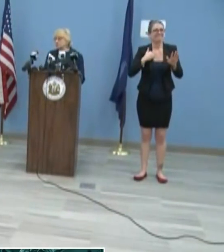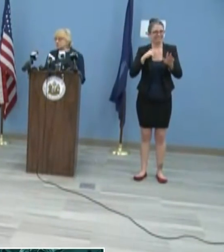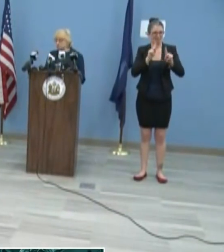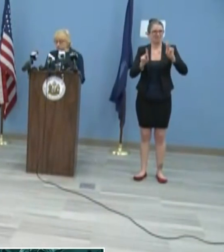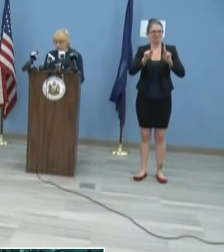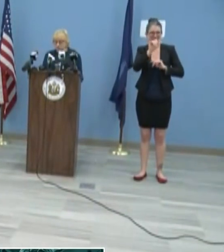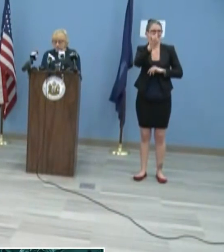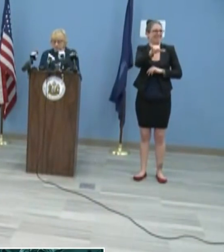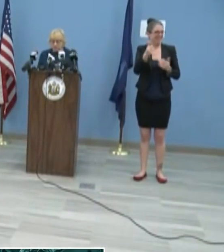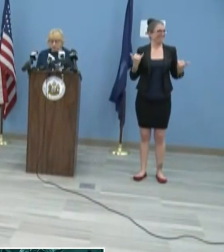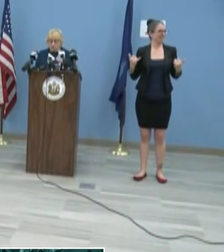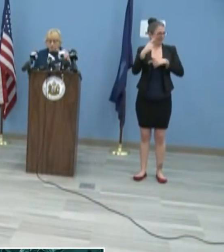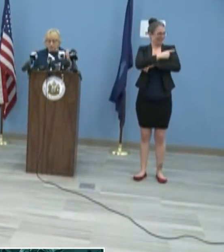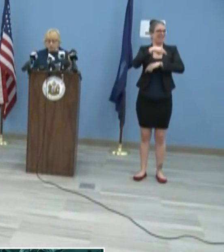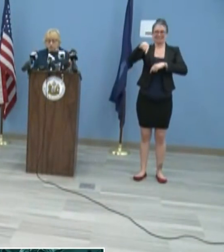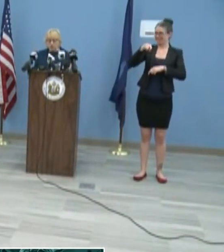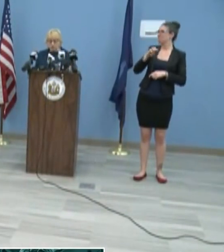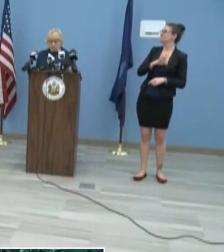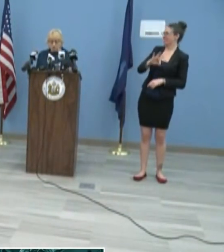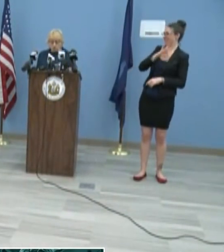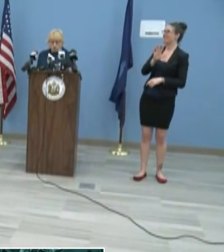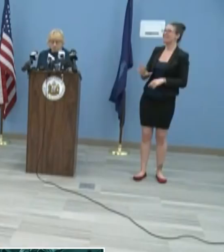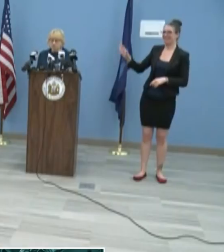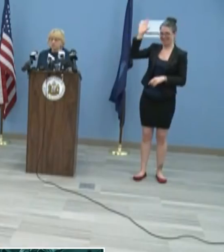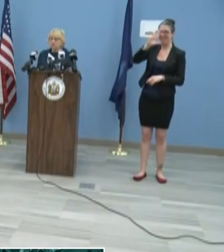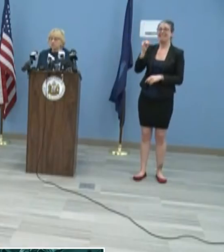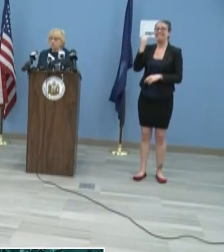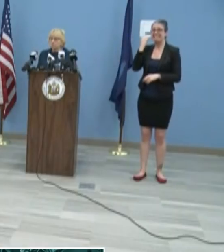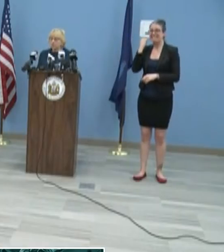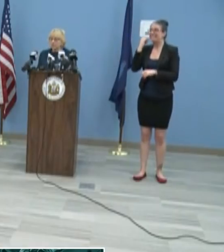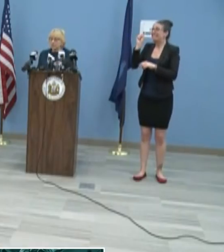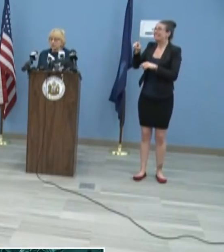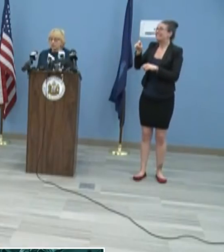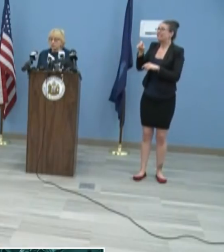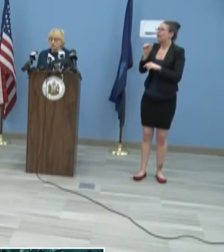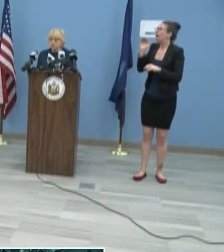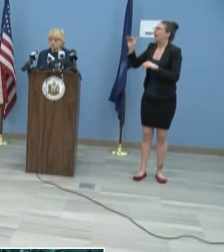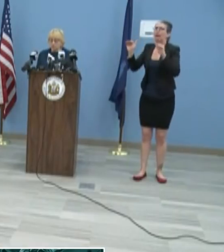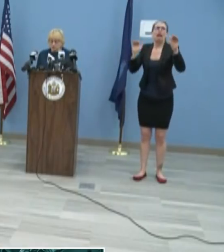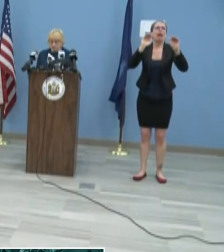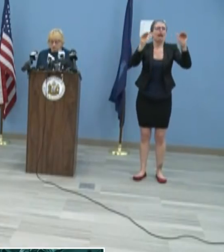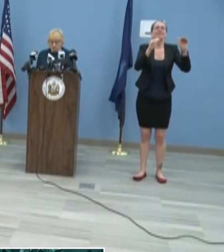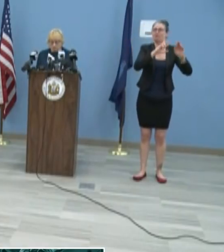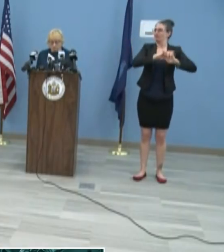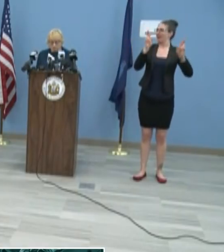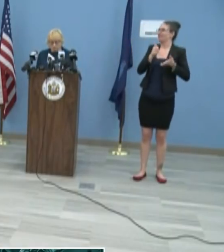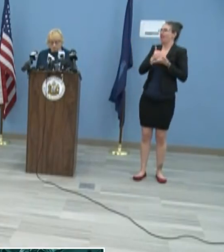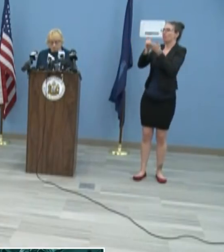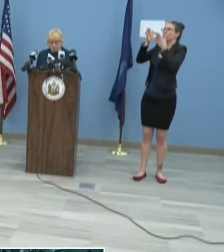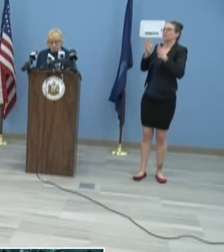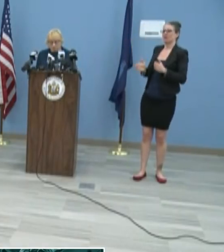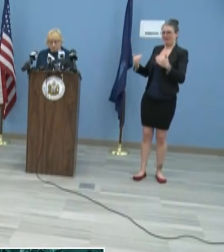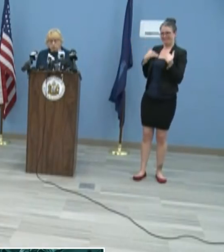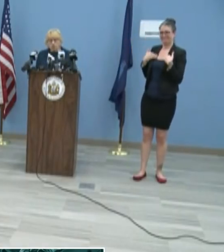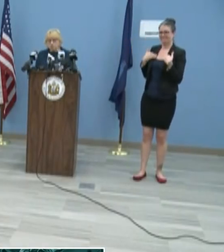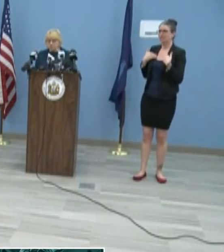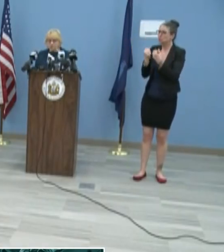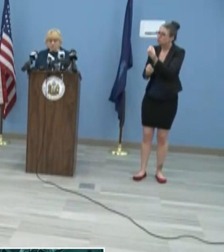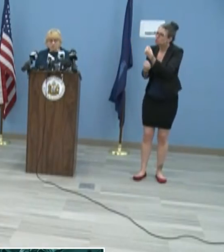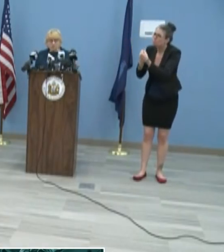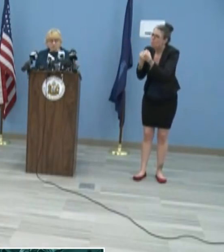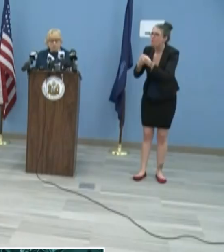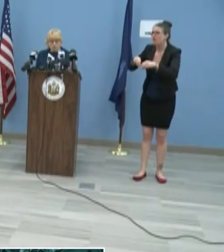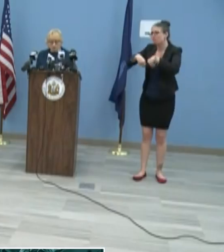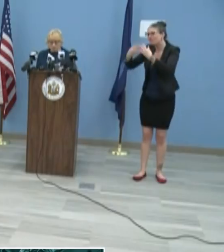meals for children. They are providing shelter for the homeless. They are providing care to those in need. They are